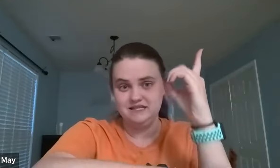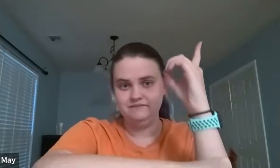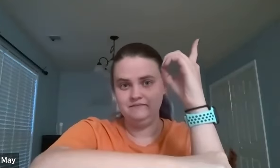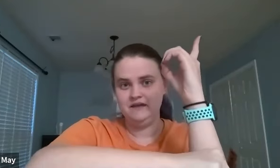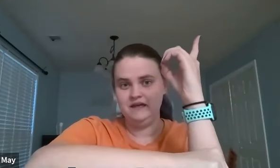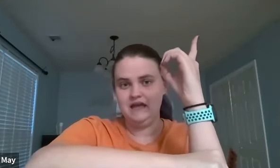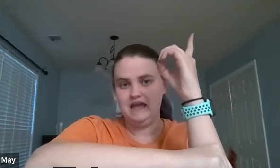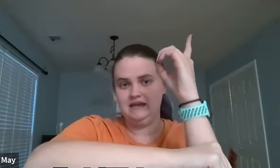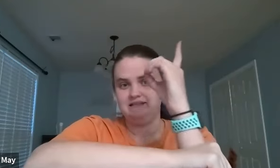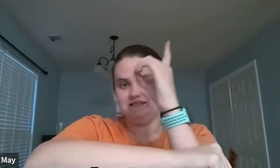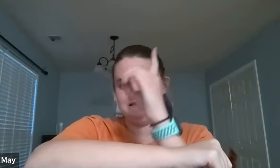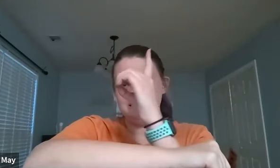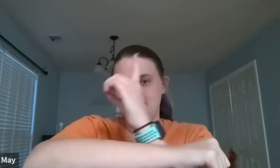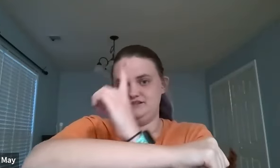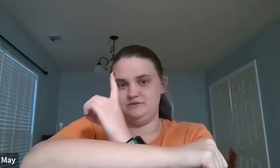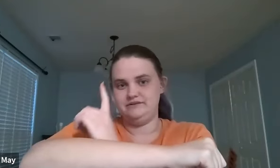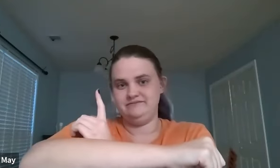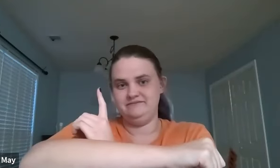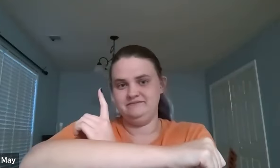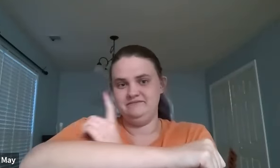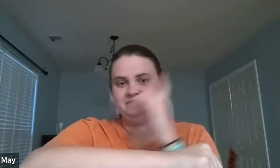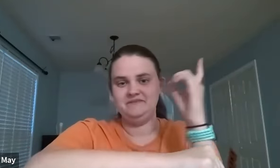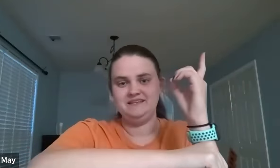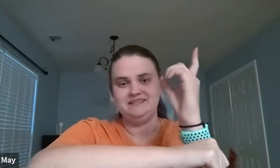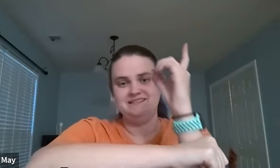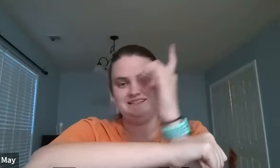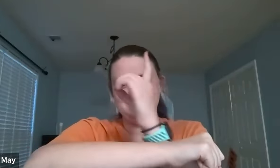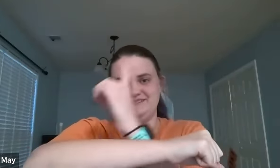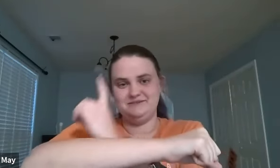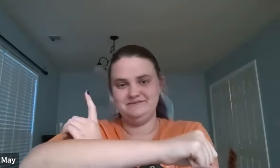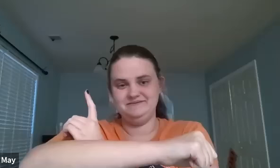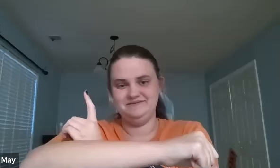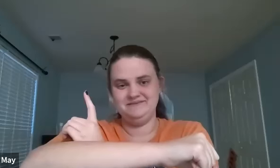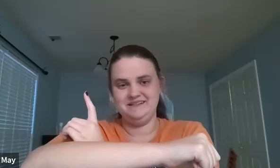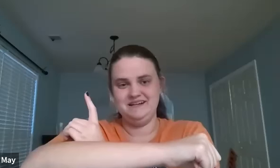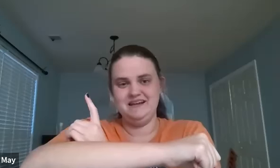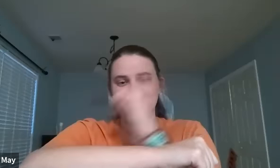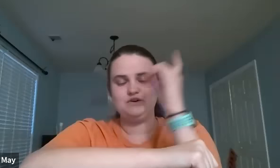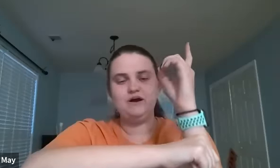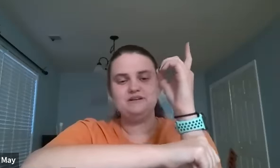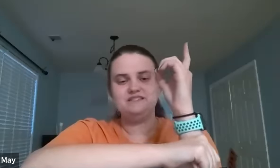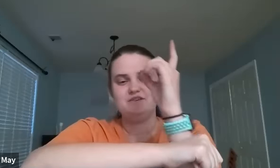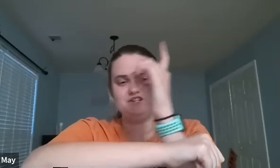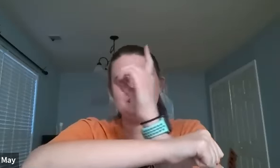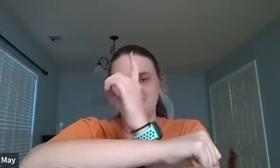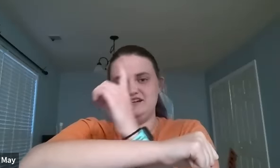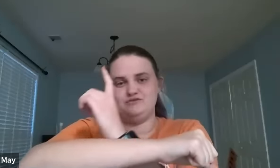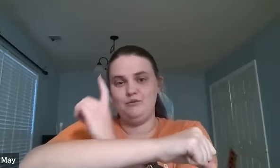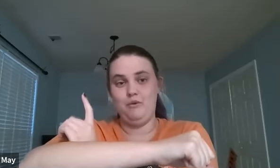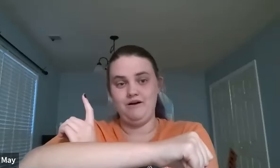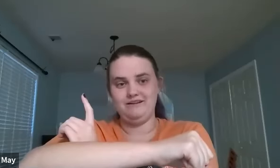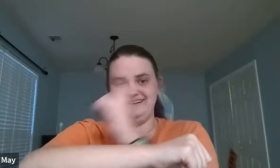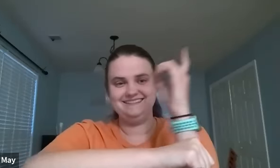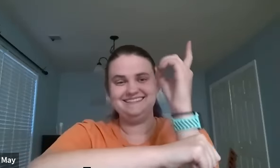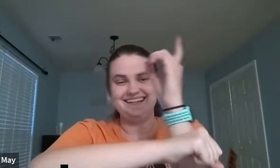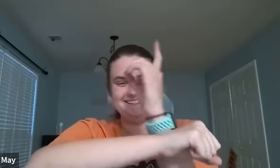D, and it's dinosaur. Dinosaur. And so I always think about just the dinosaur walking.